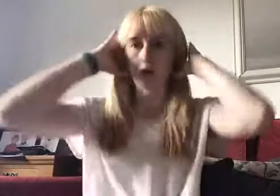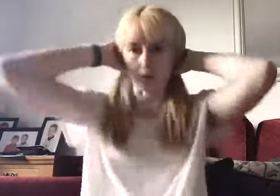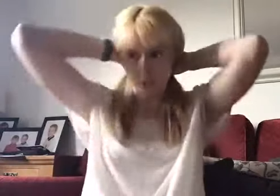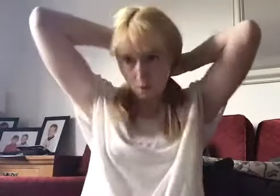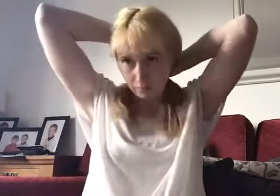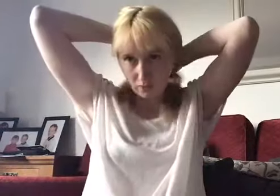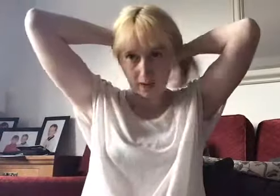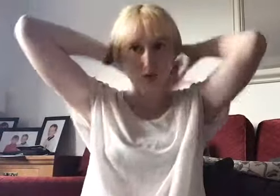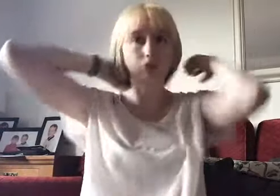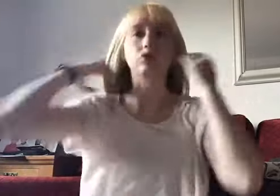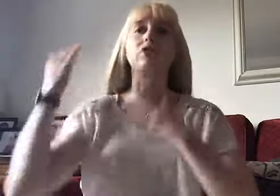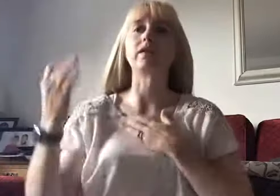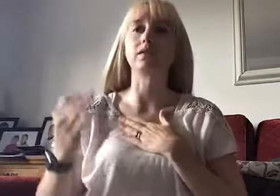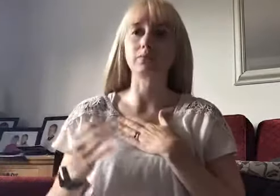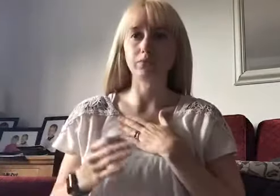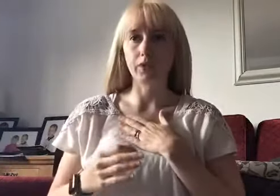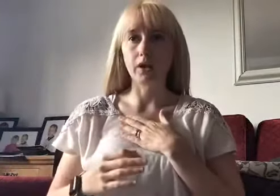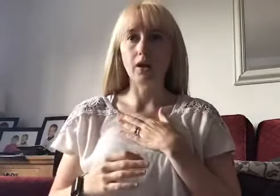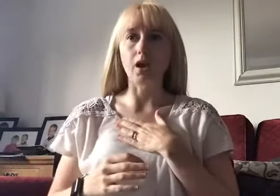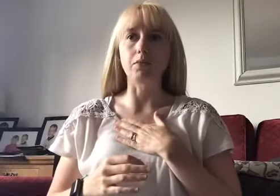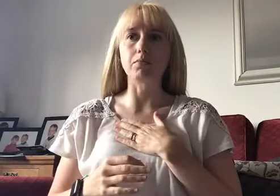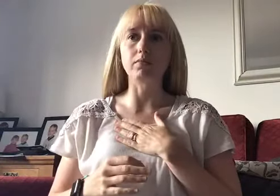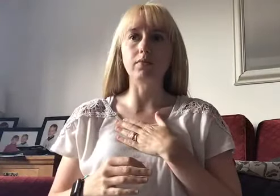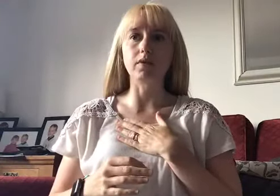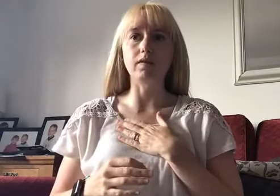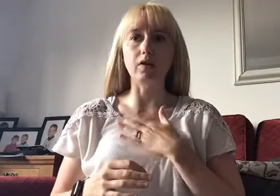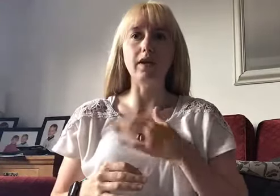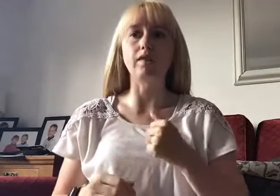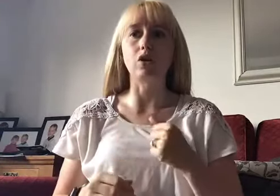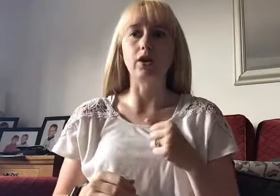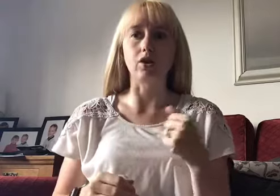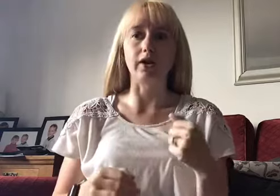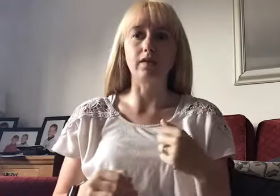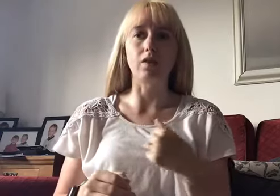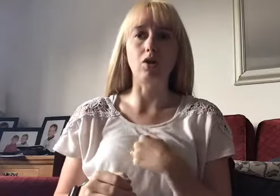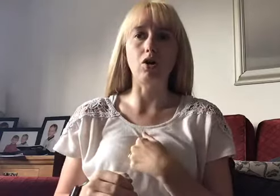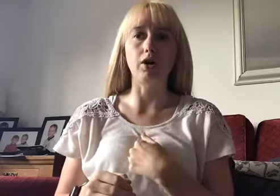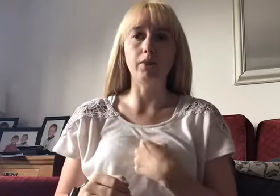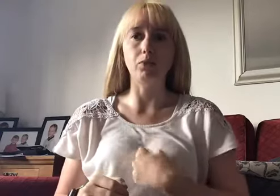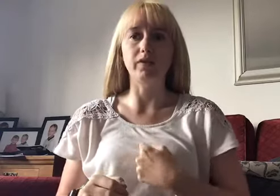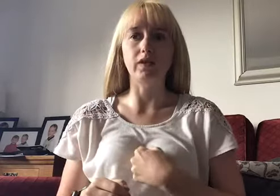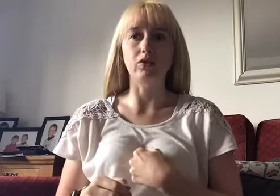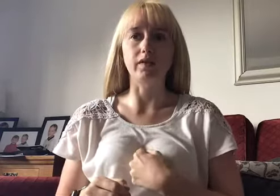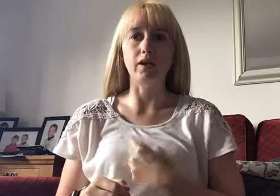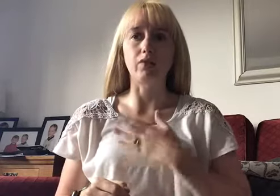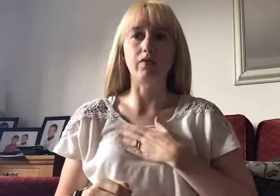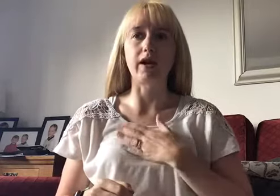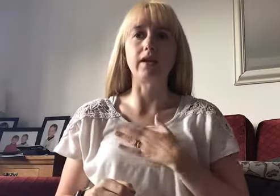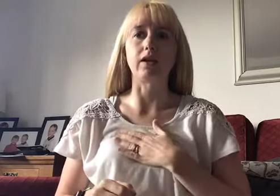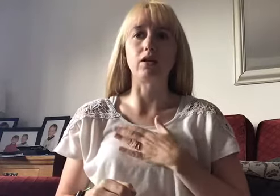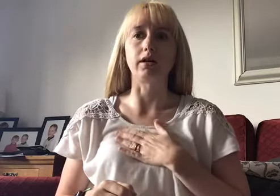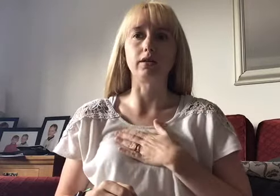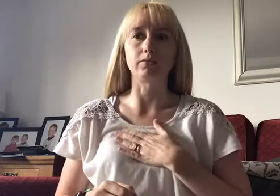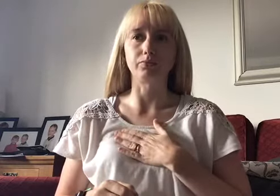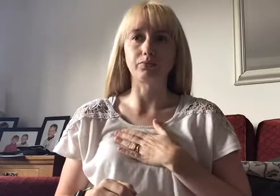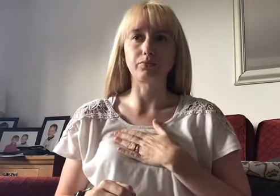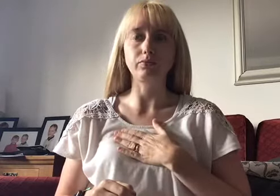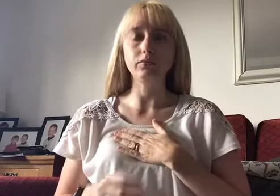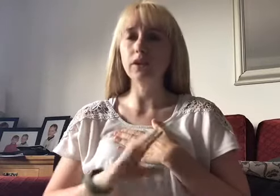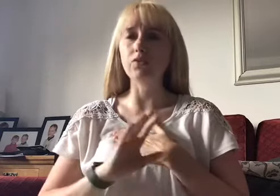palm of your hand on your chest. So that's I like, so I pointing at yourself and then like. If you